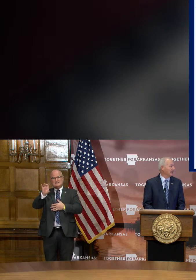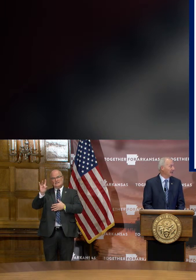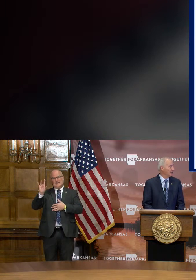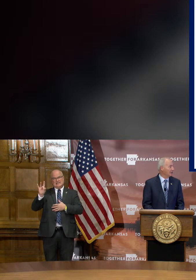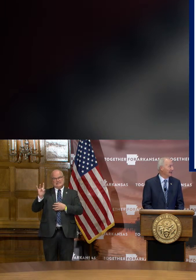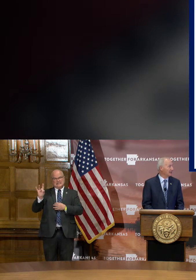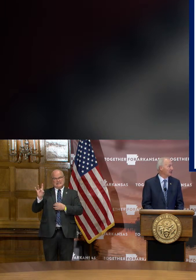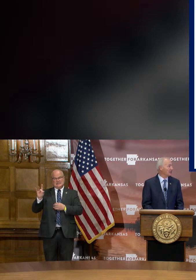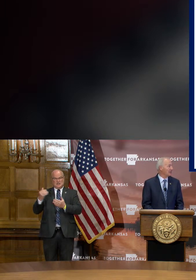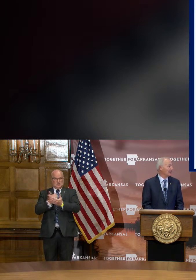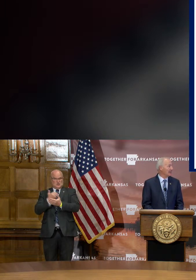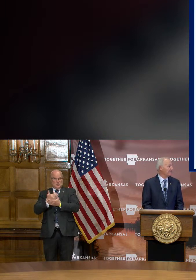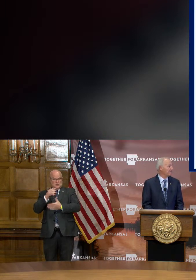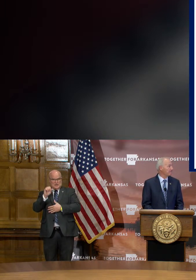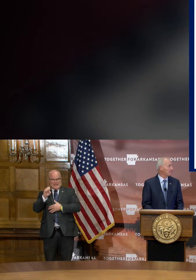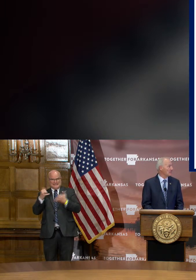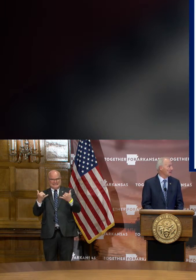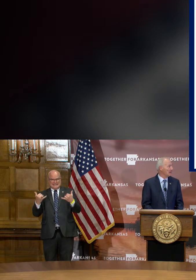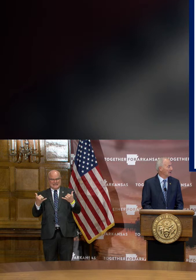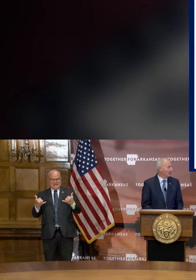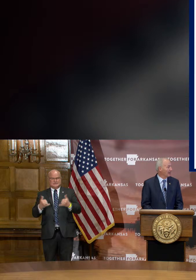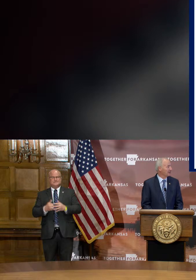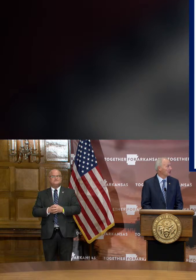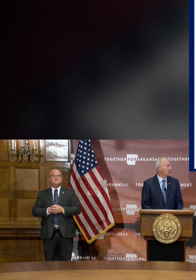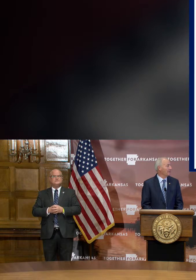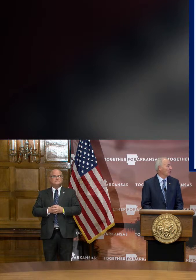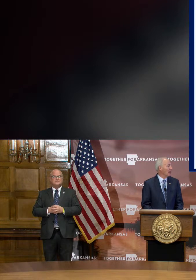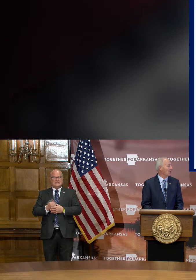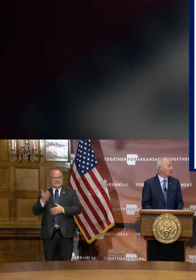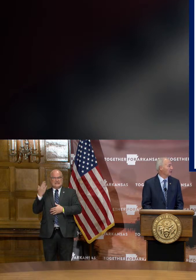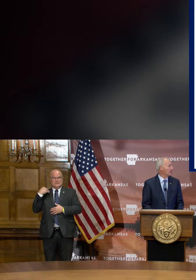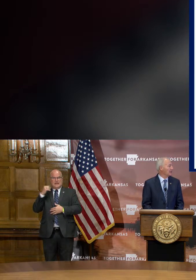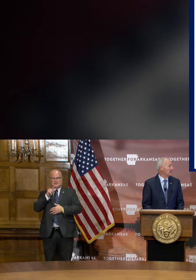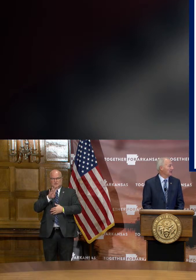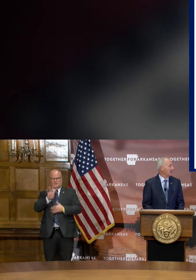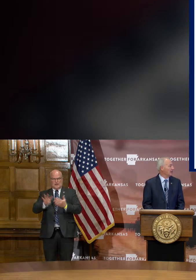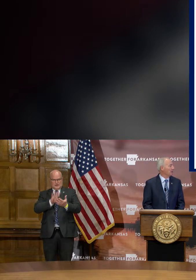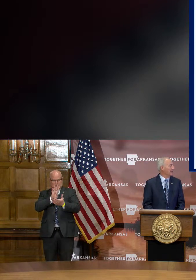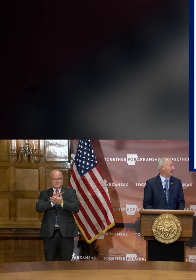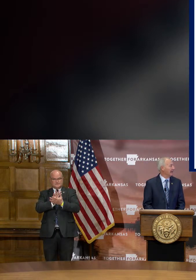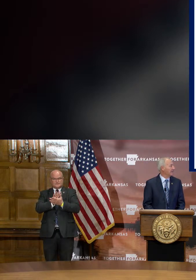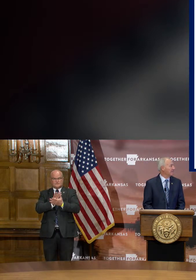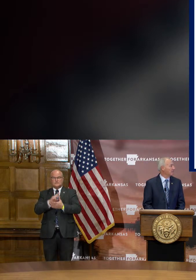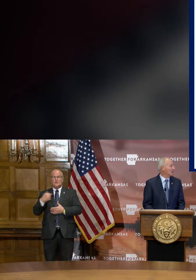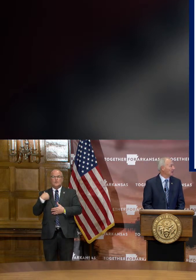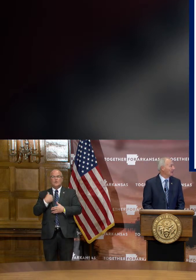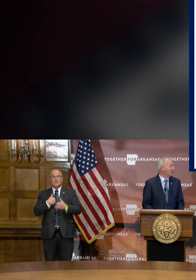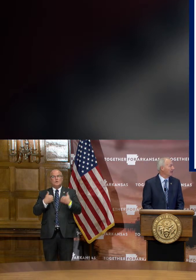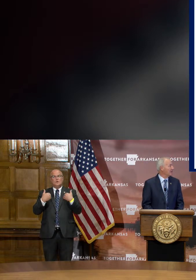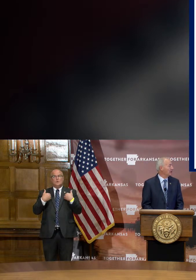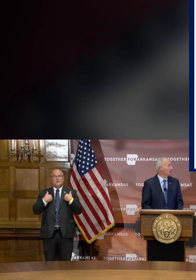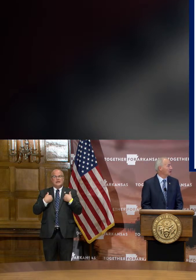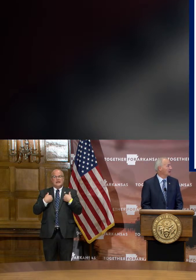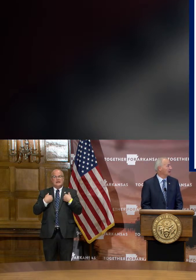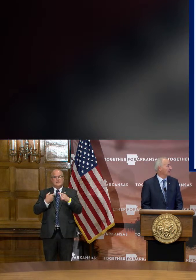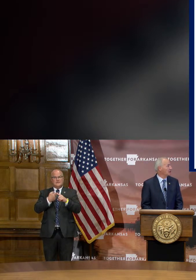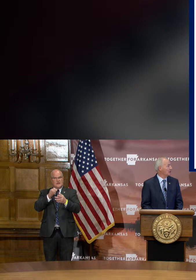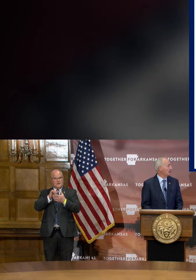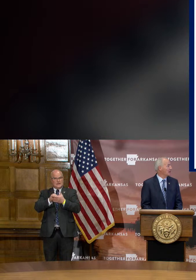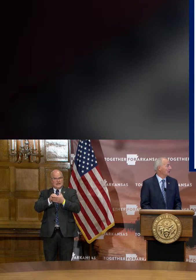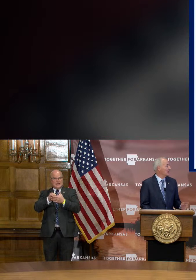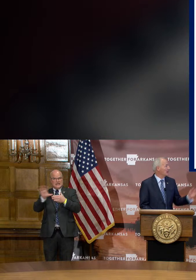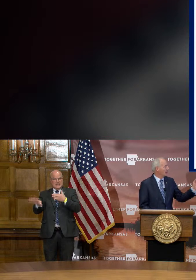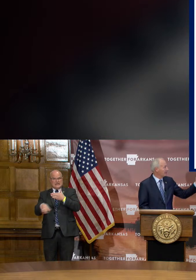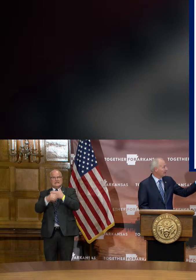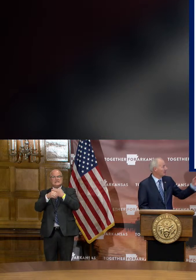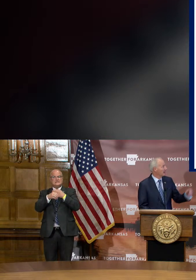2,718 new cases today. In the last 24 hours, we have, of those